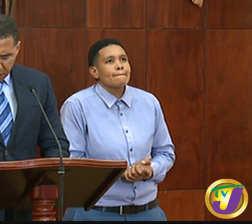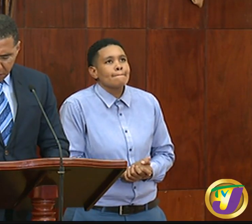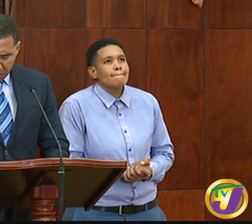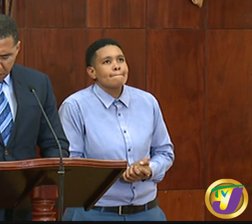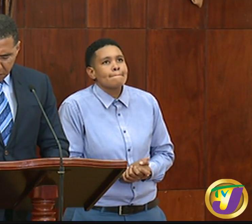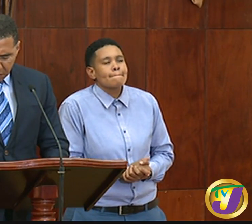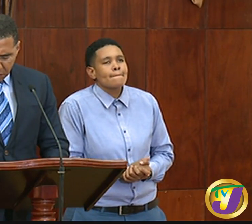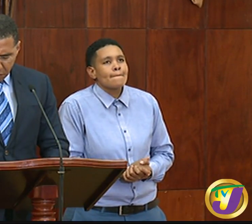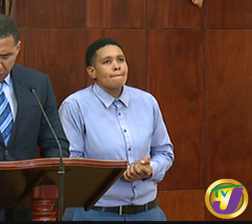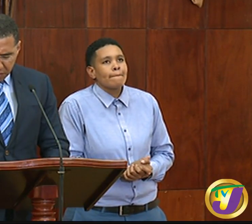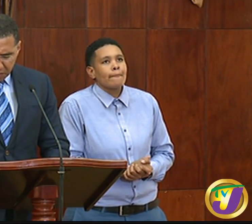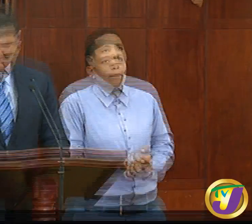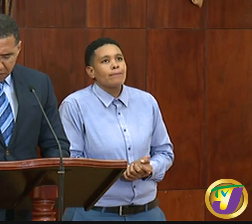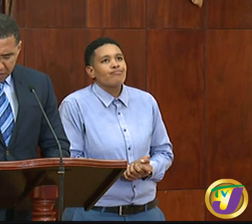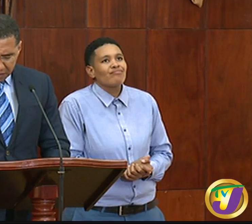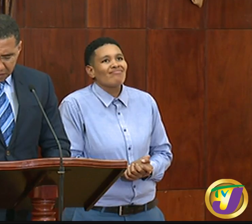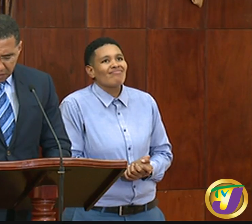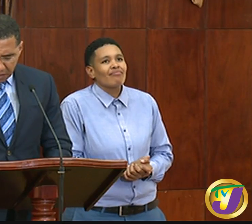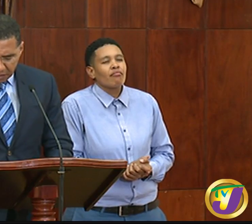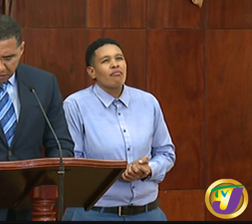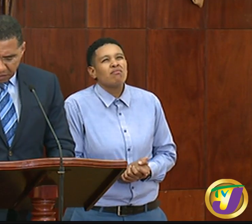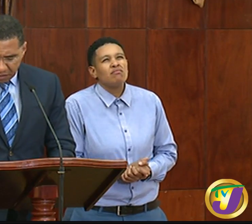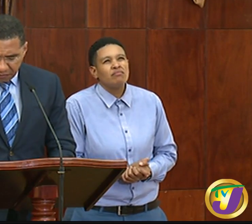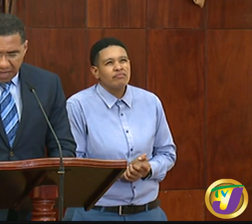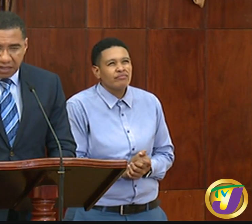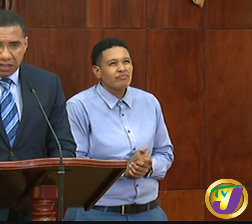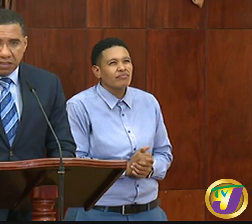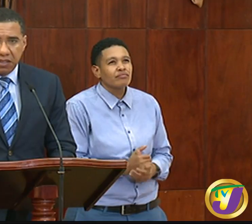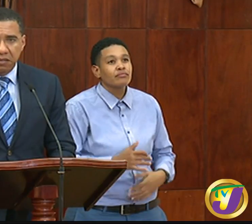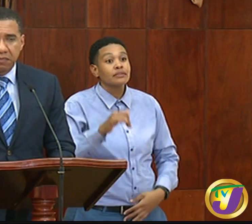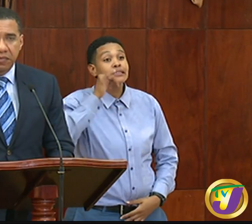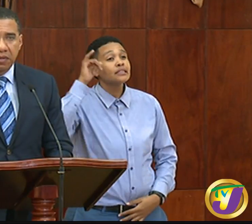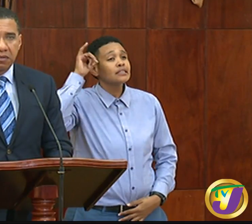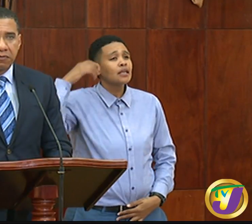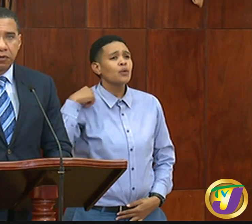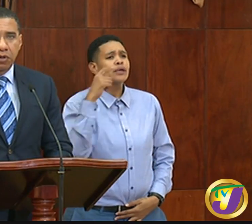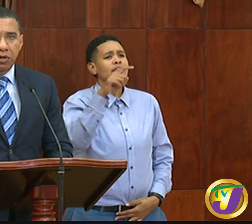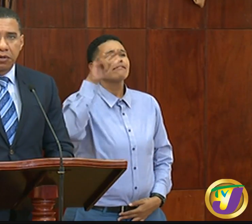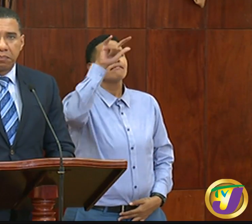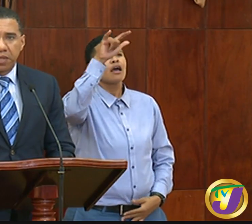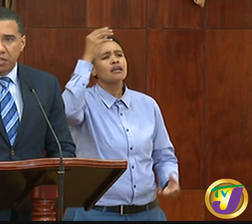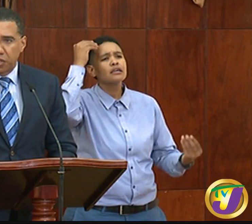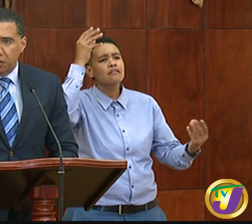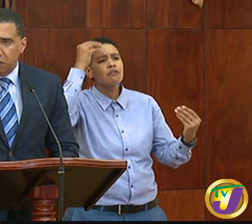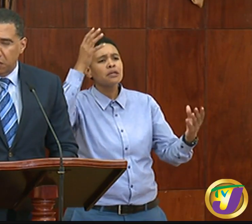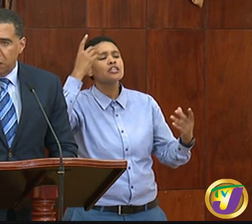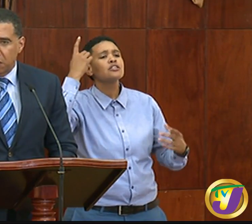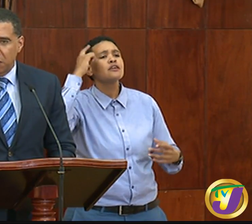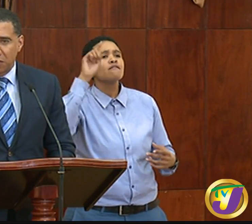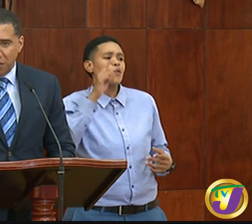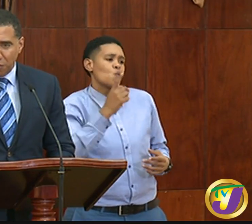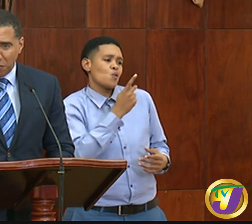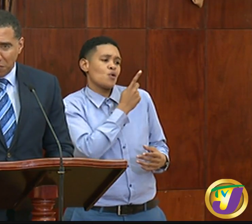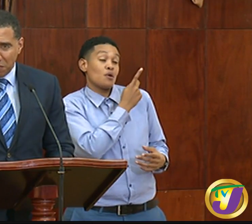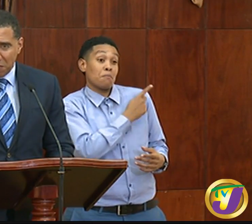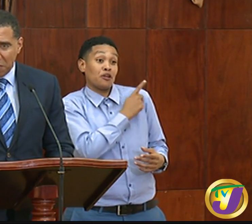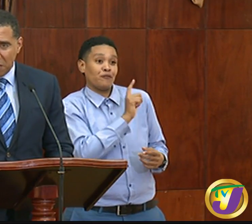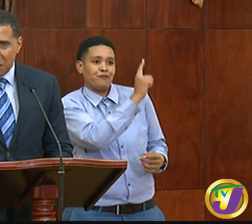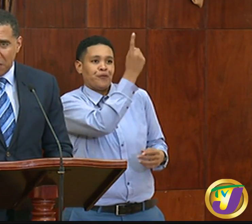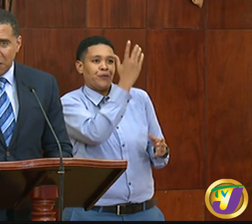we had given yesterday the flight detail for patient